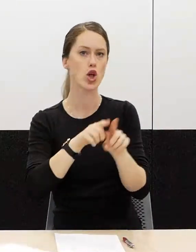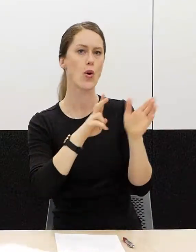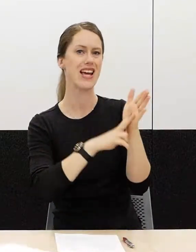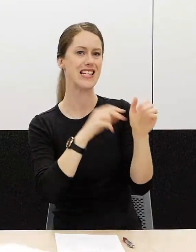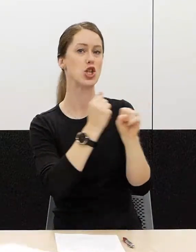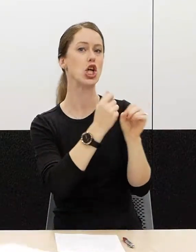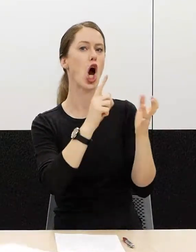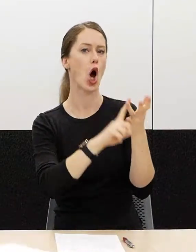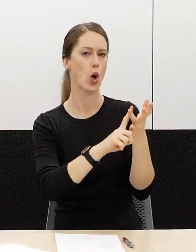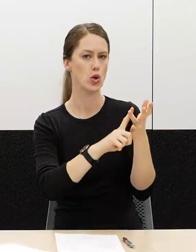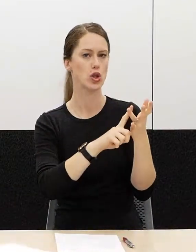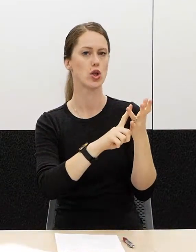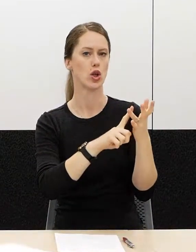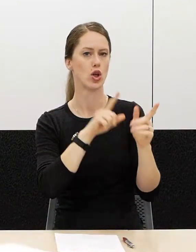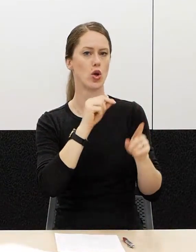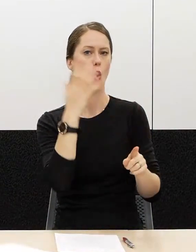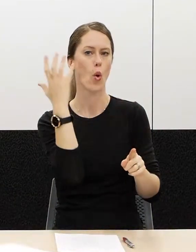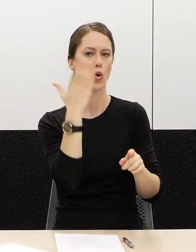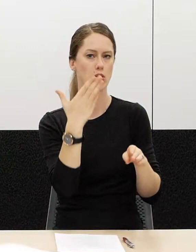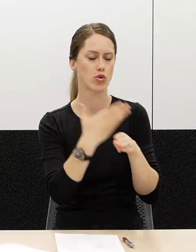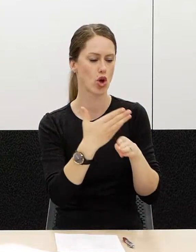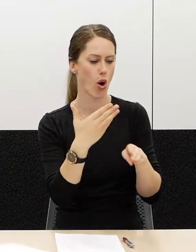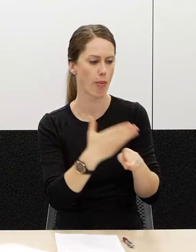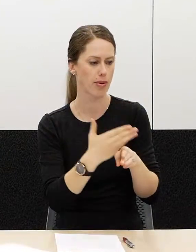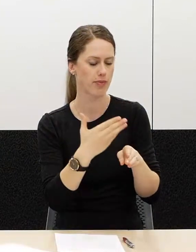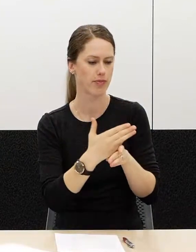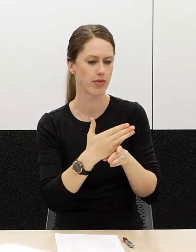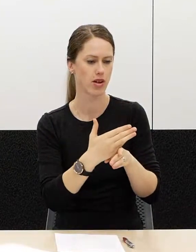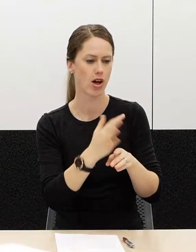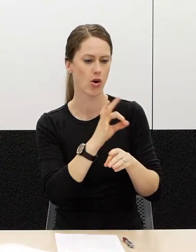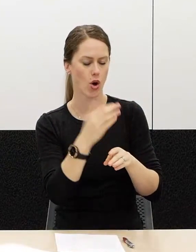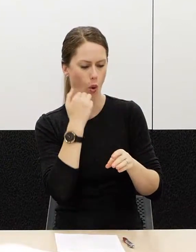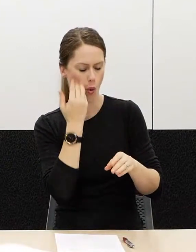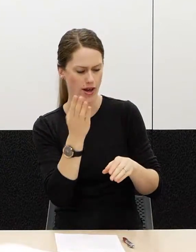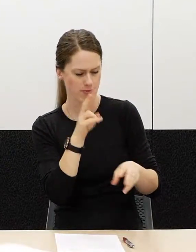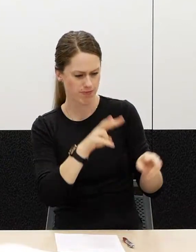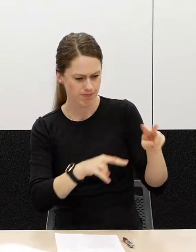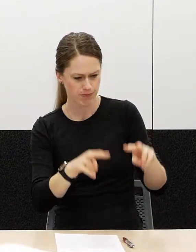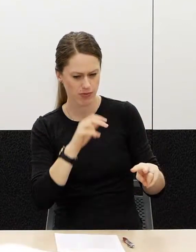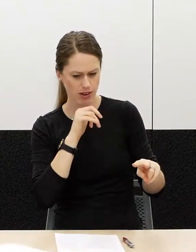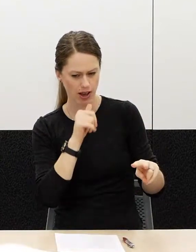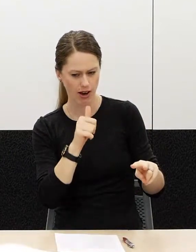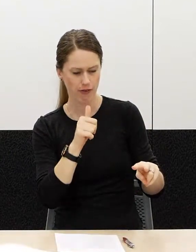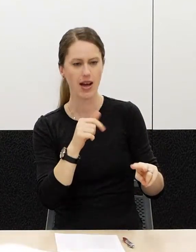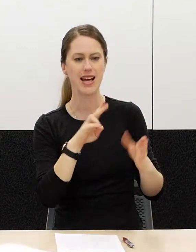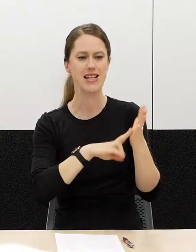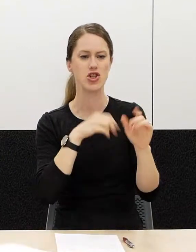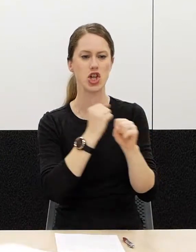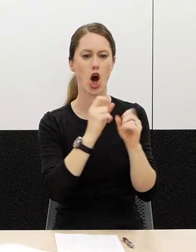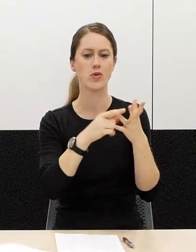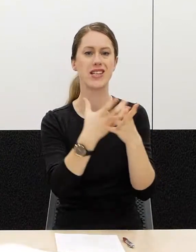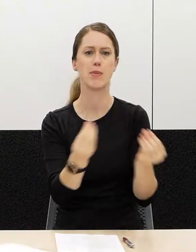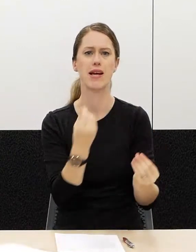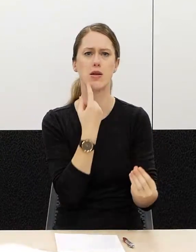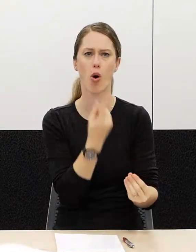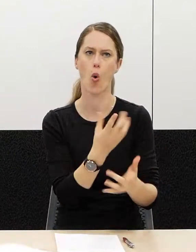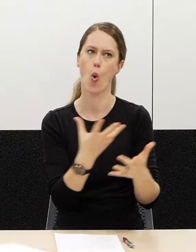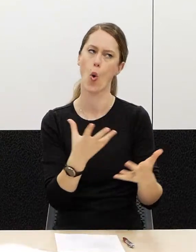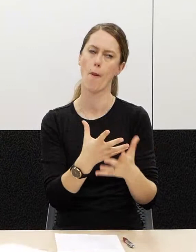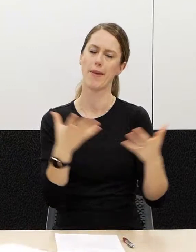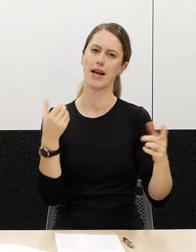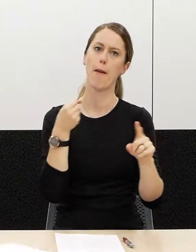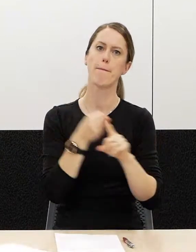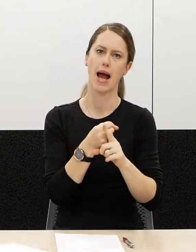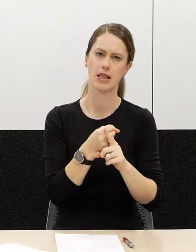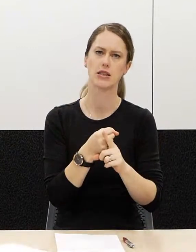NGOs right. do an amazing job, and we don't often quantify how, if we took them away tomorrow, what the impact of that would be.